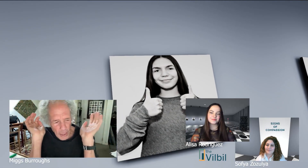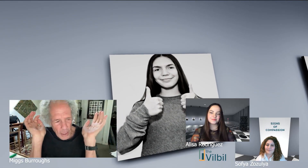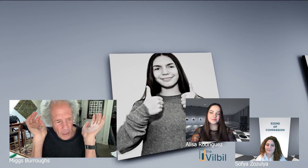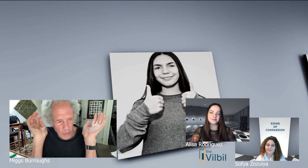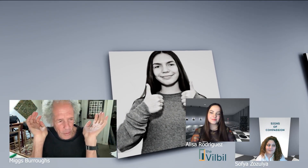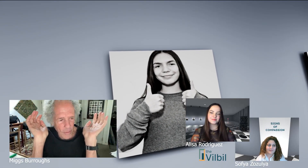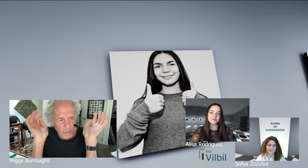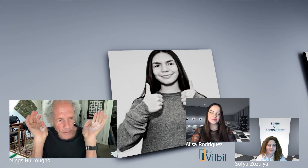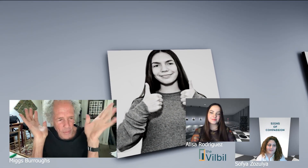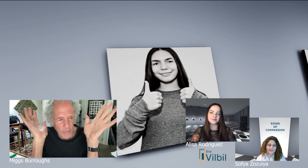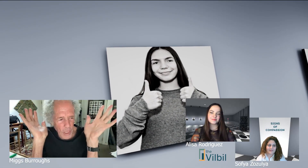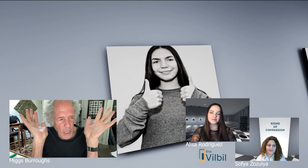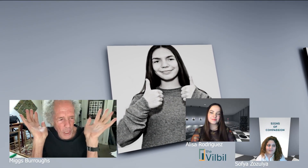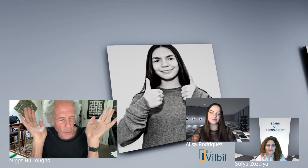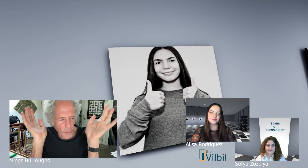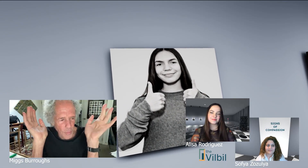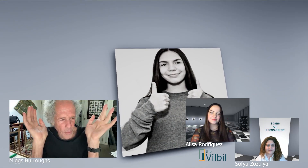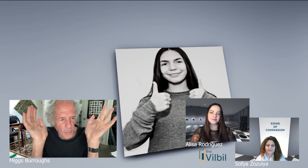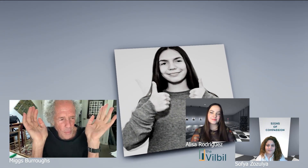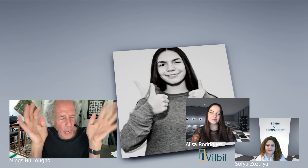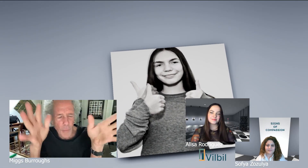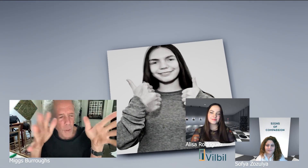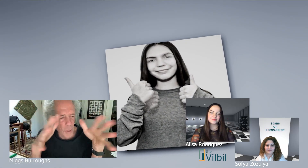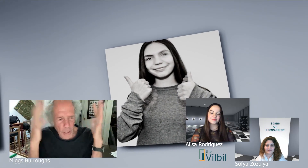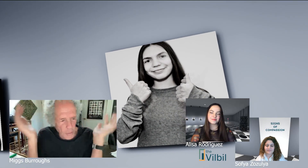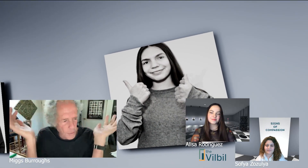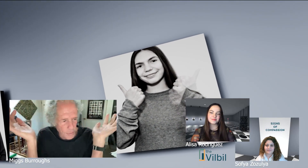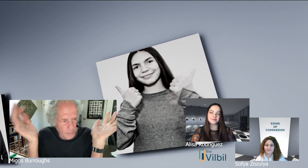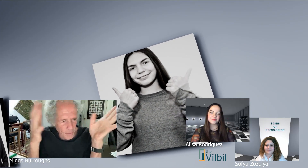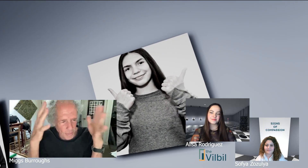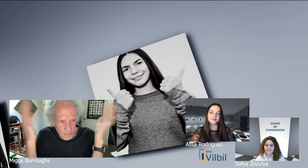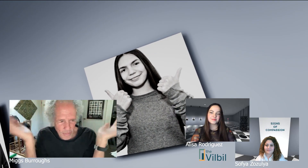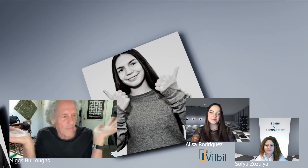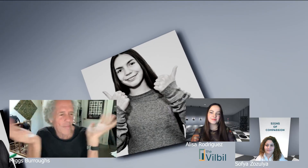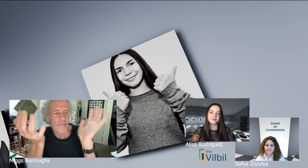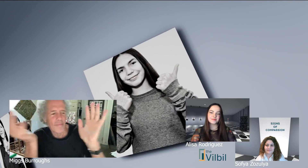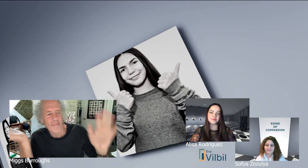compatible member of